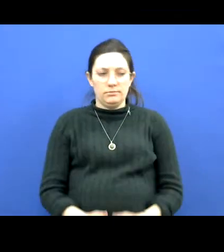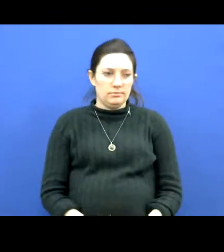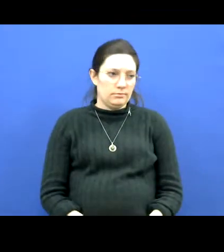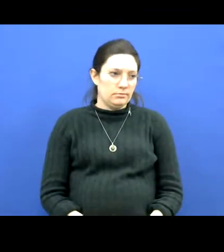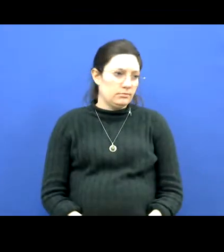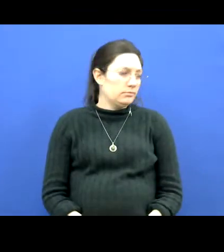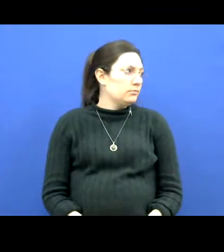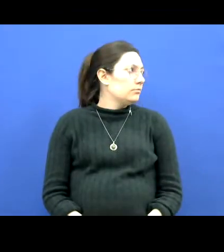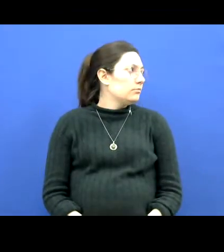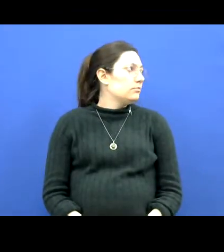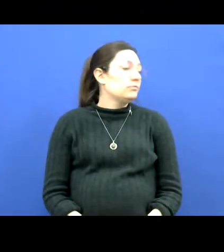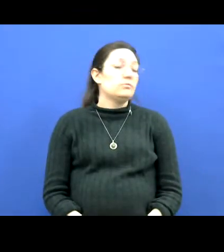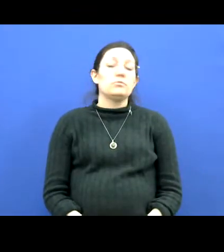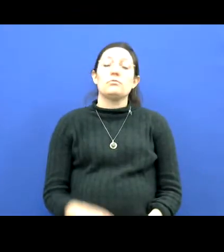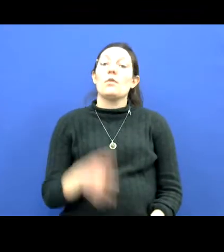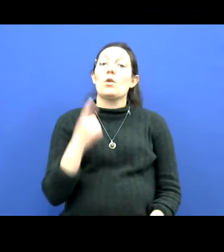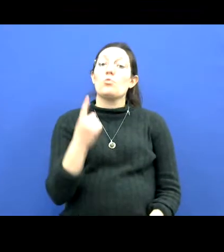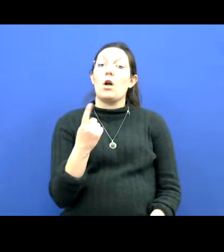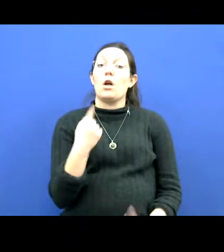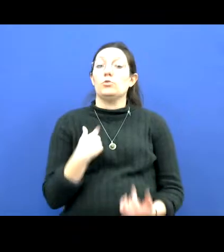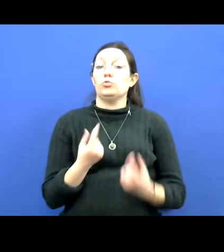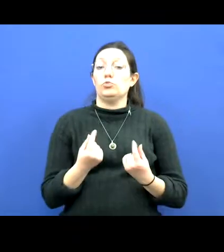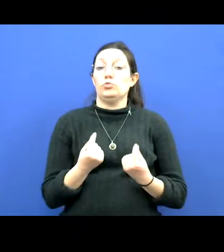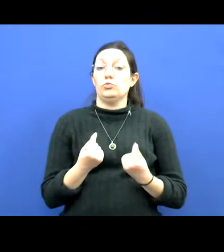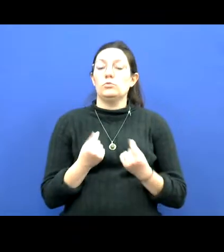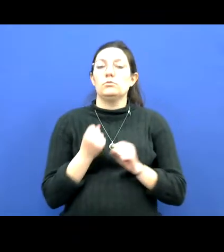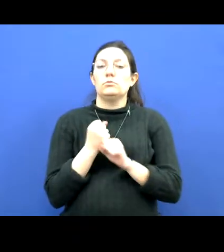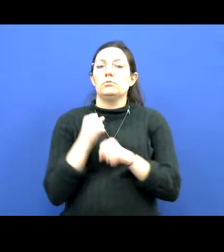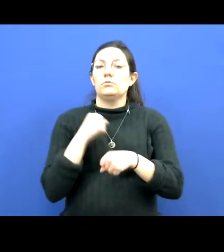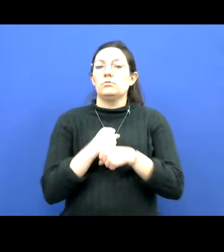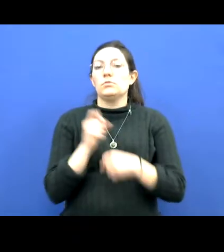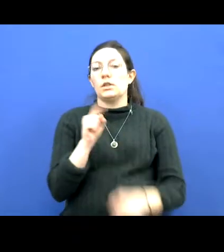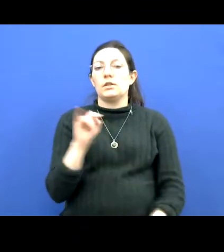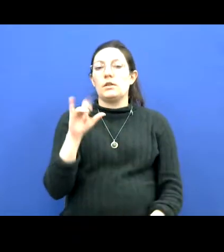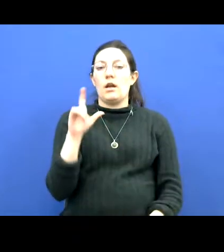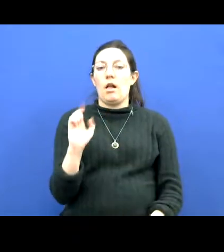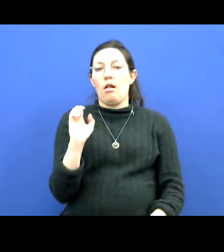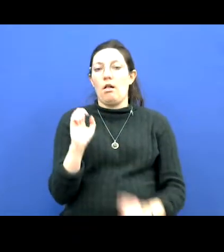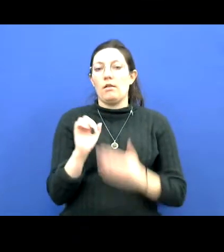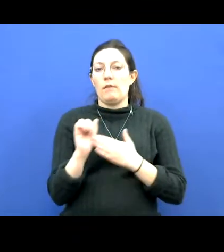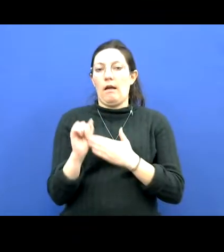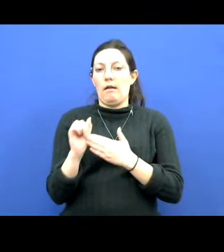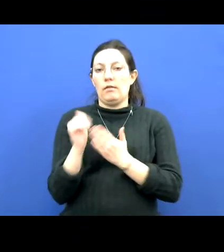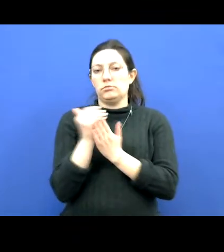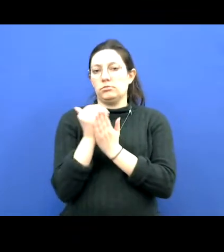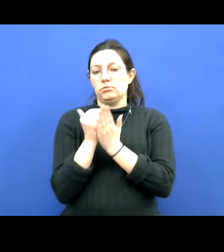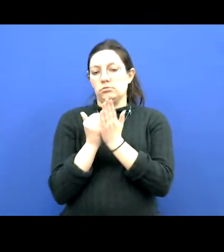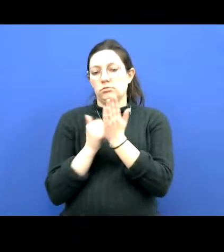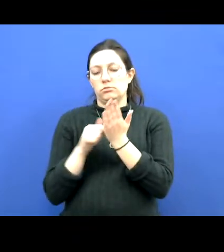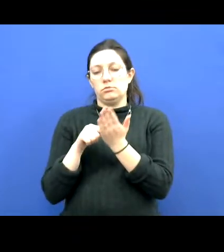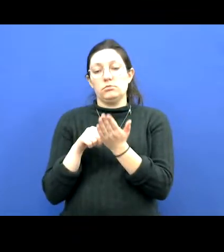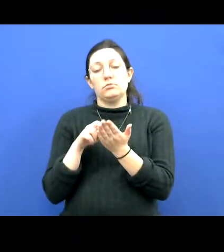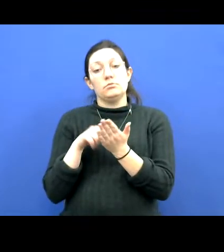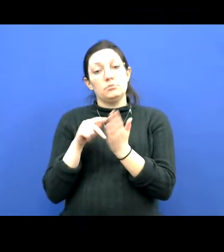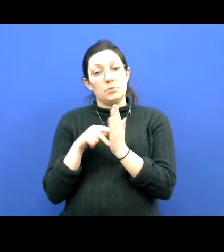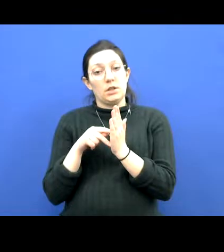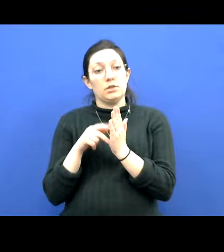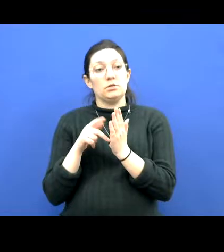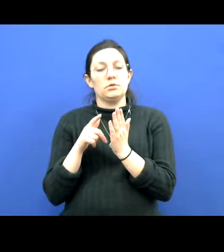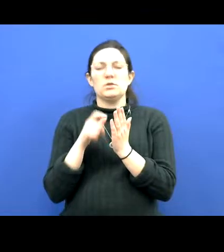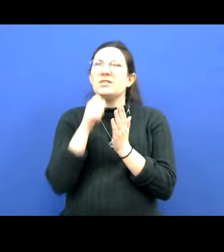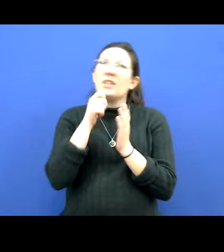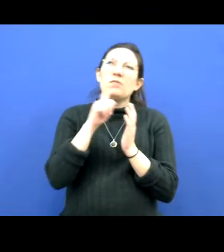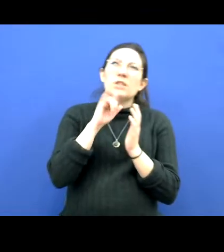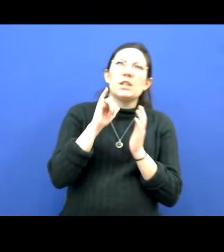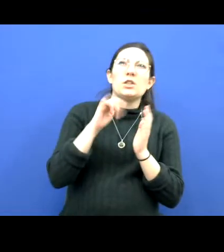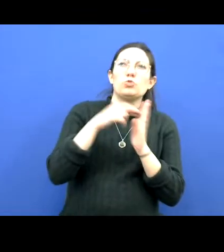a style guide. You know, this is literally a style guide. It basically says, it's not saying, it's not regulations and rules and